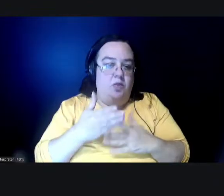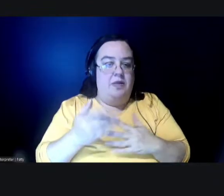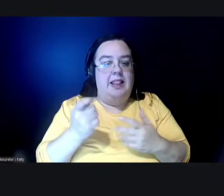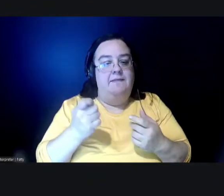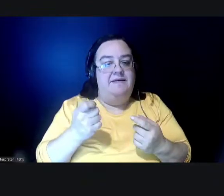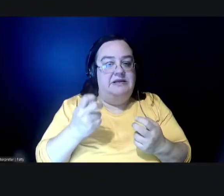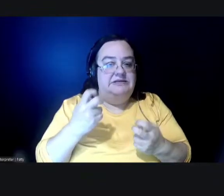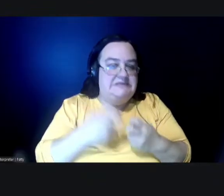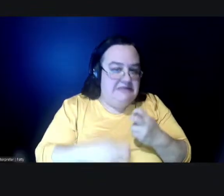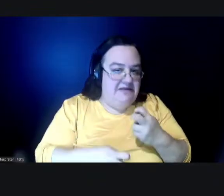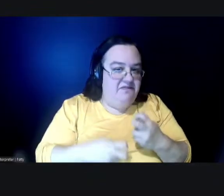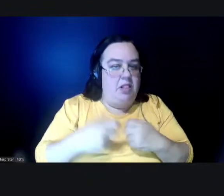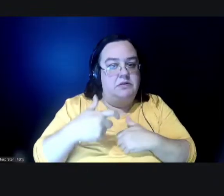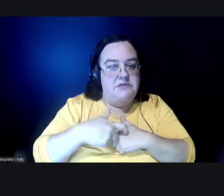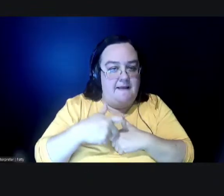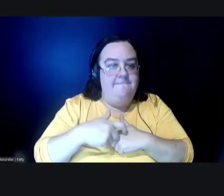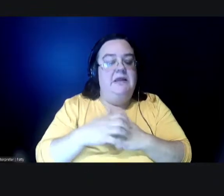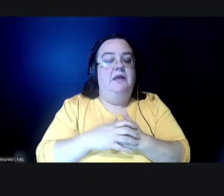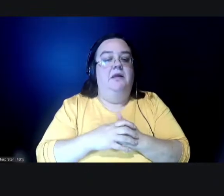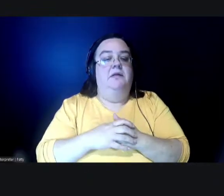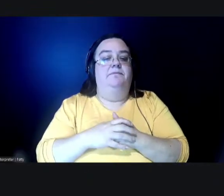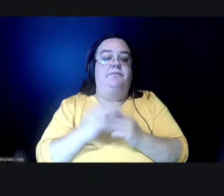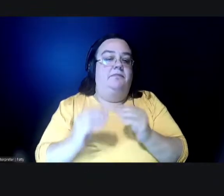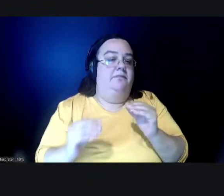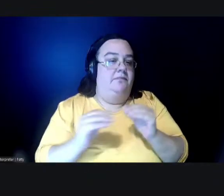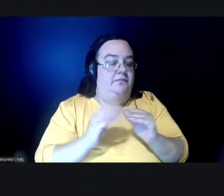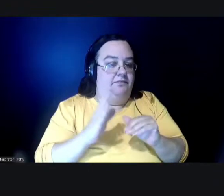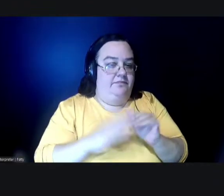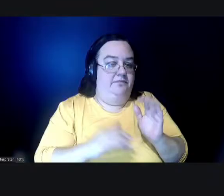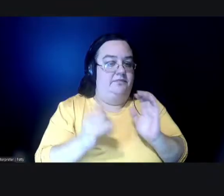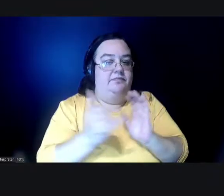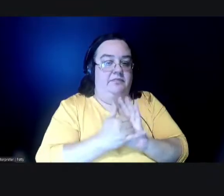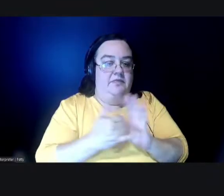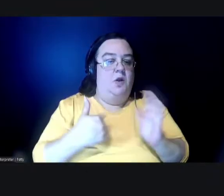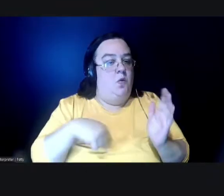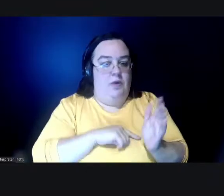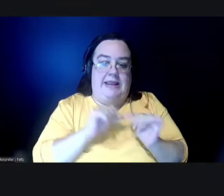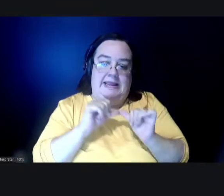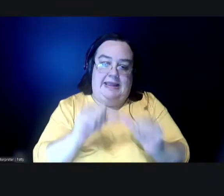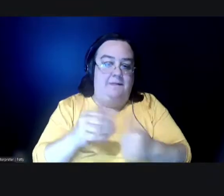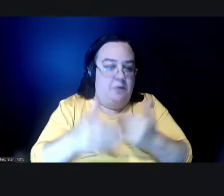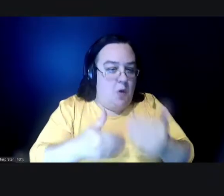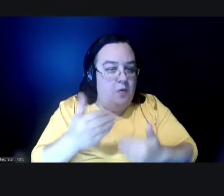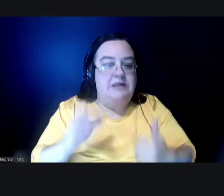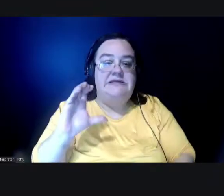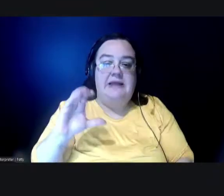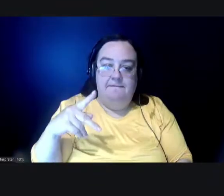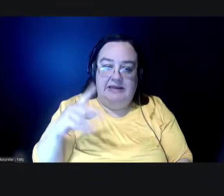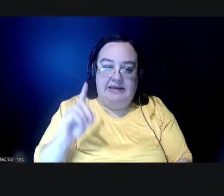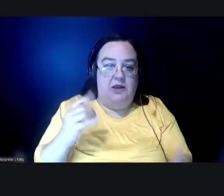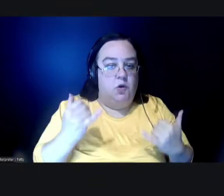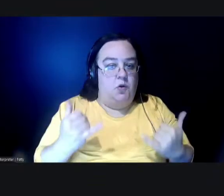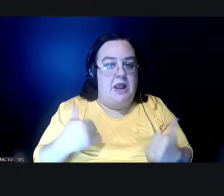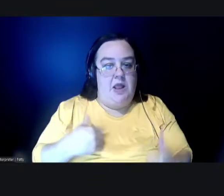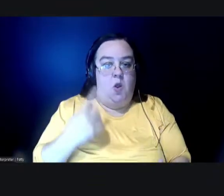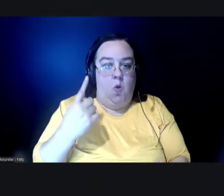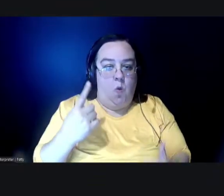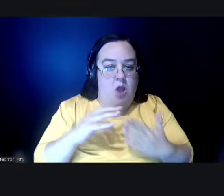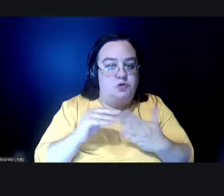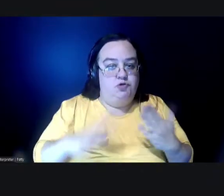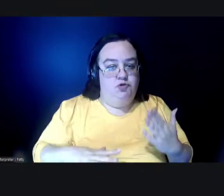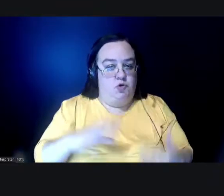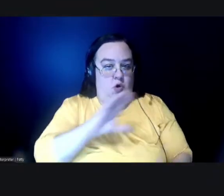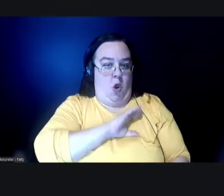timing. Beyond that, we keep it moving. CPD currently has 1 student officer that's in